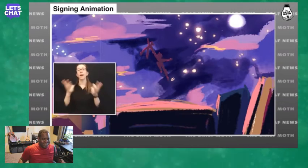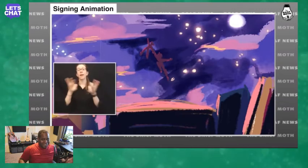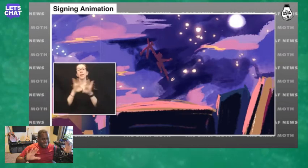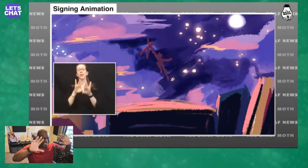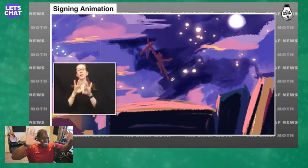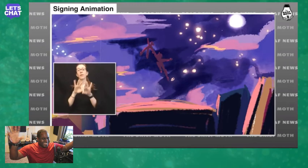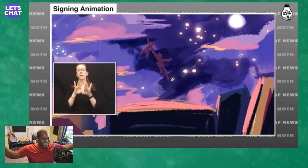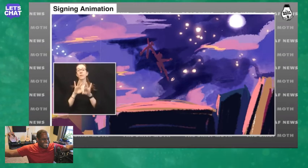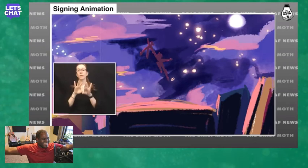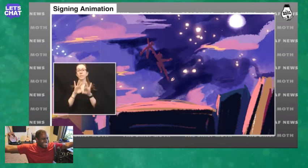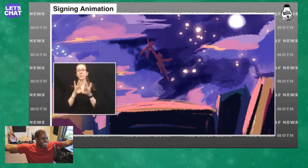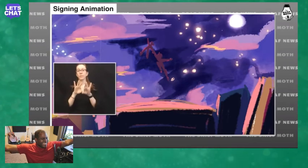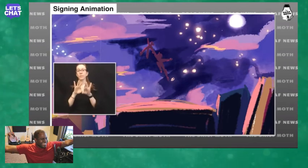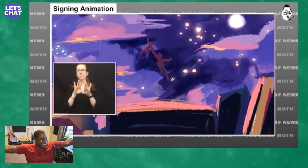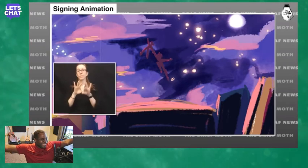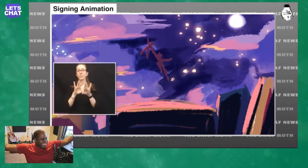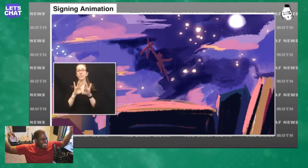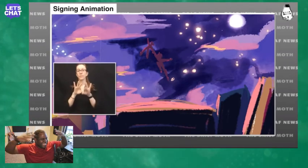much bigger